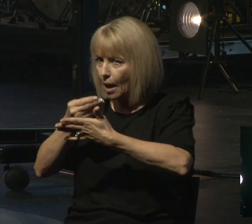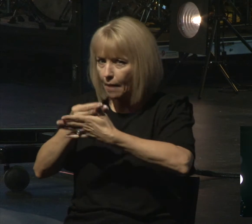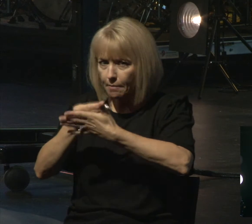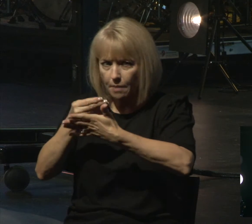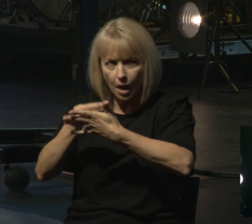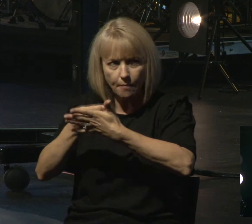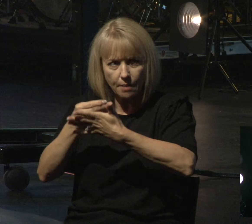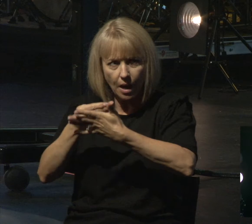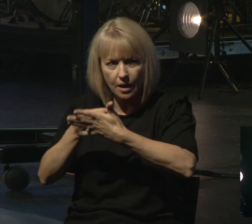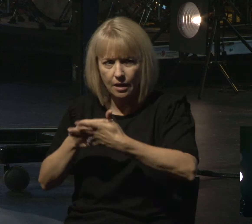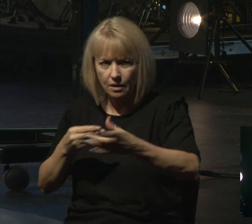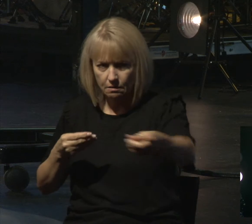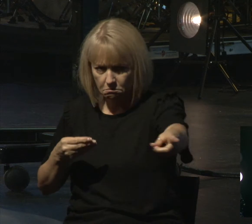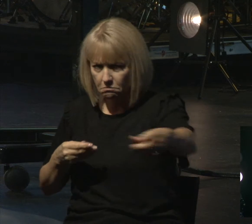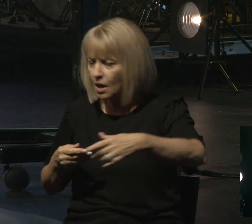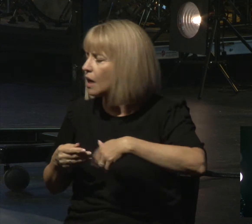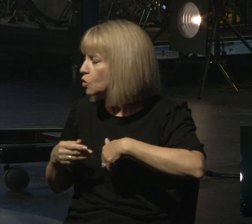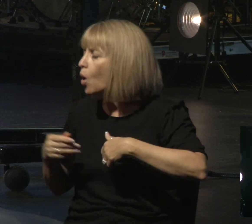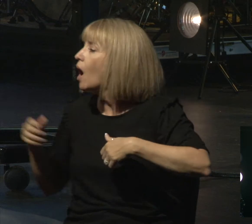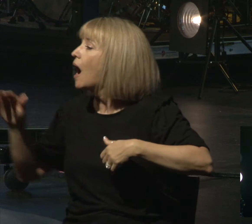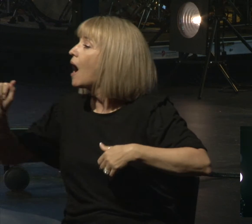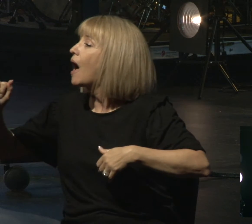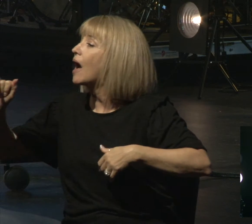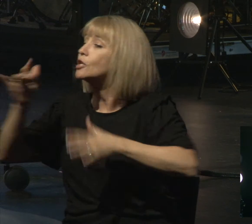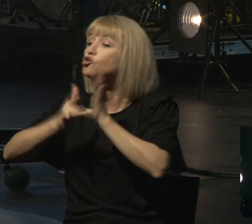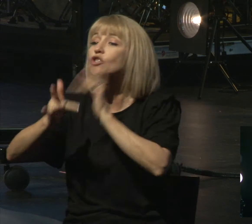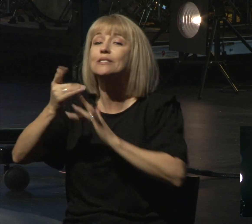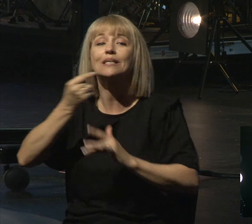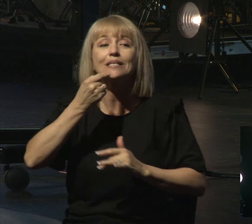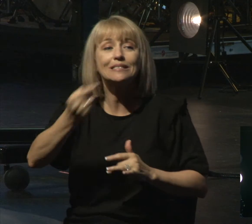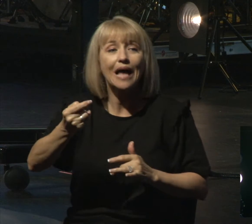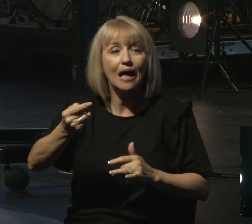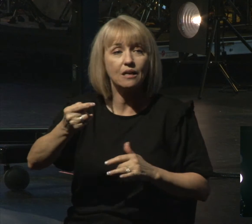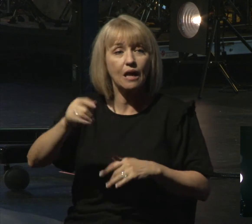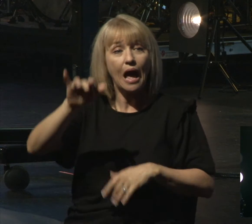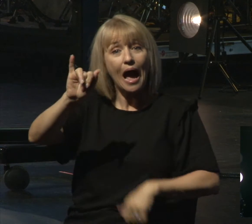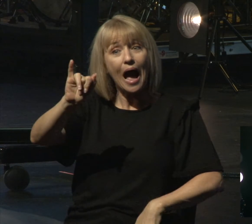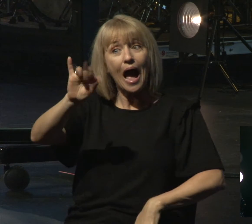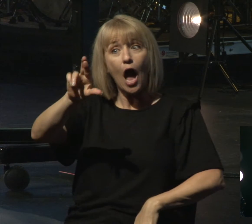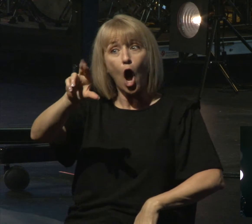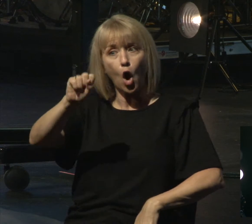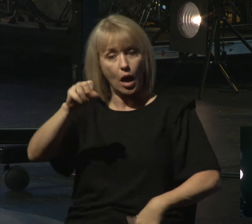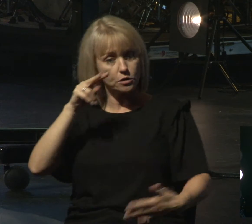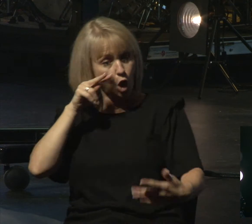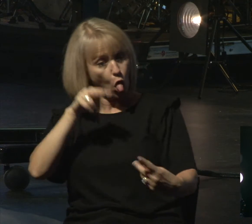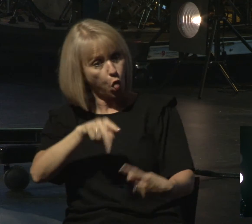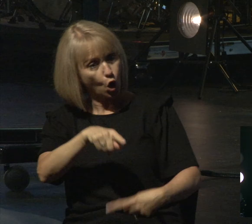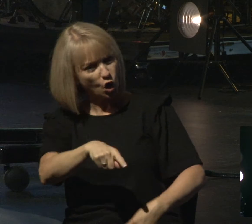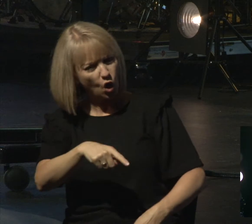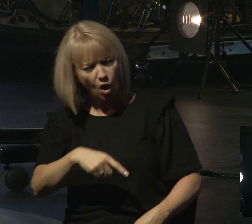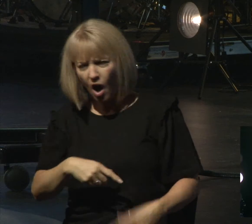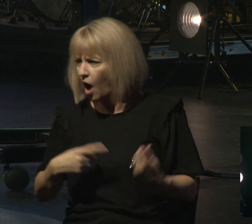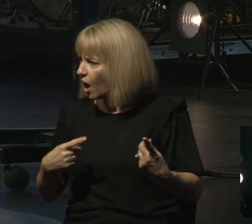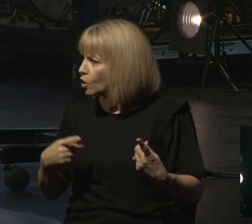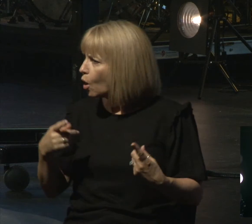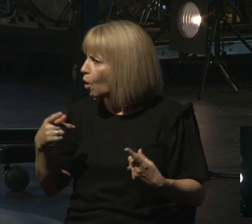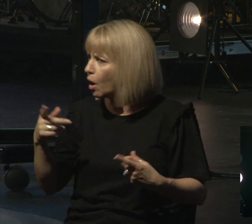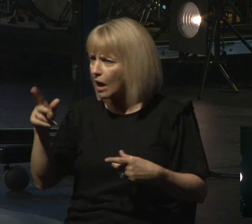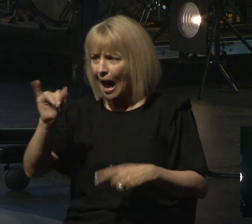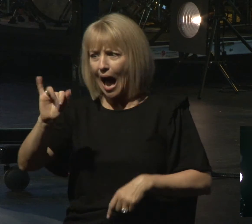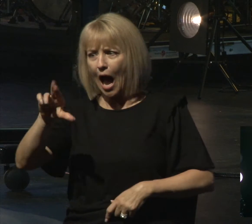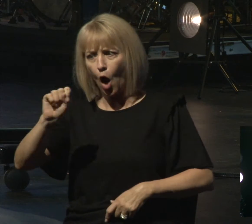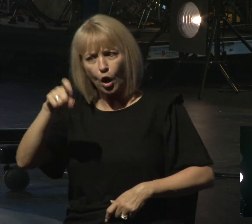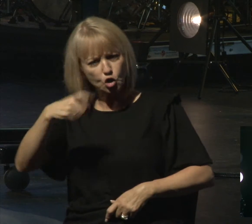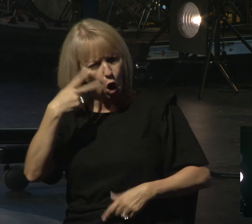what Jesus is saying is that when the IRS looks at how you've given your money away, they should think you hate your paycheck. That's